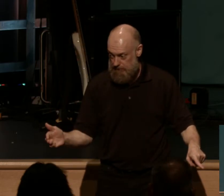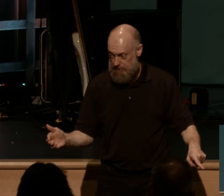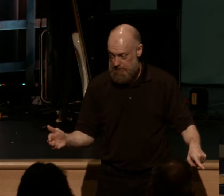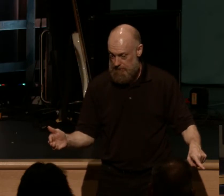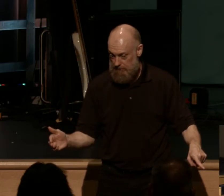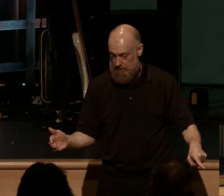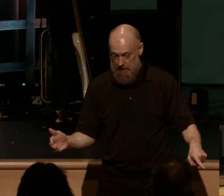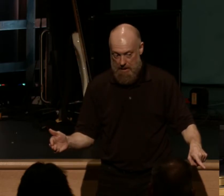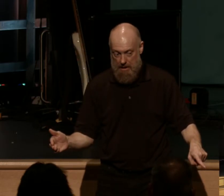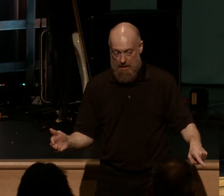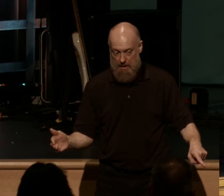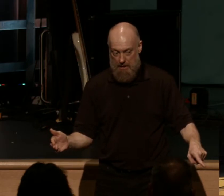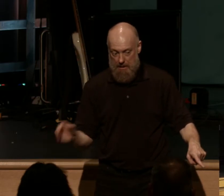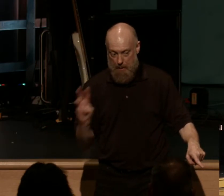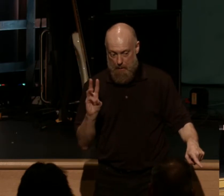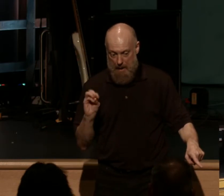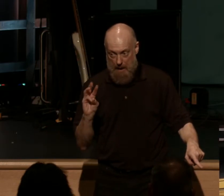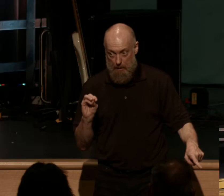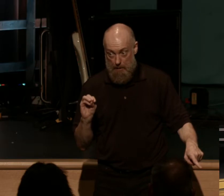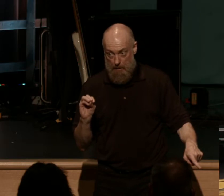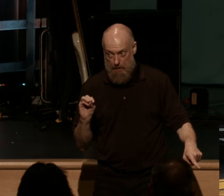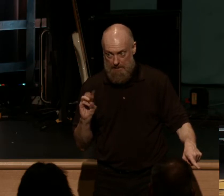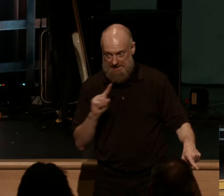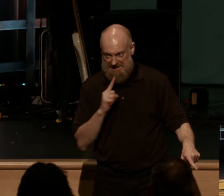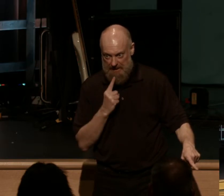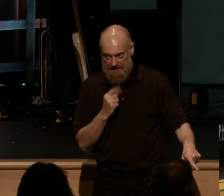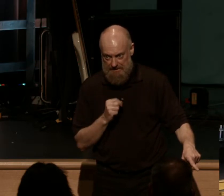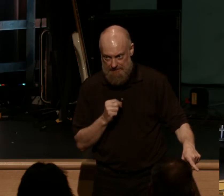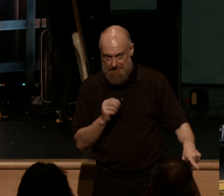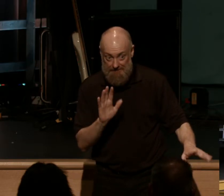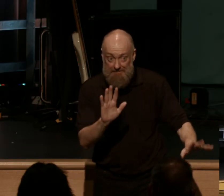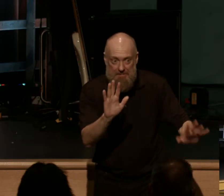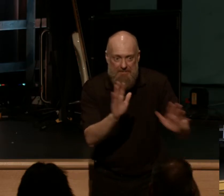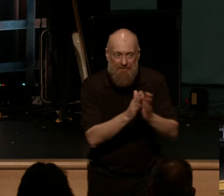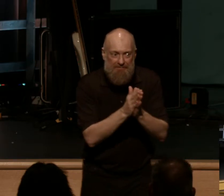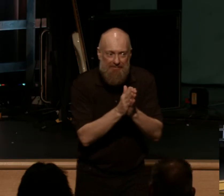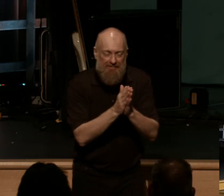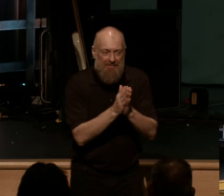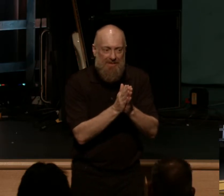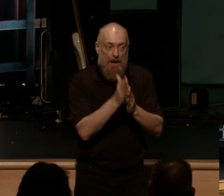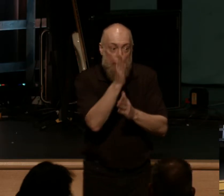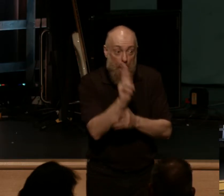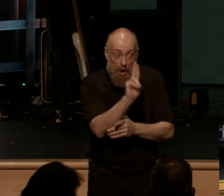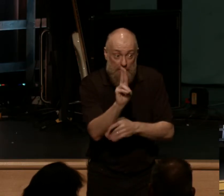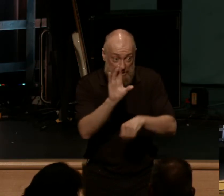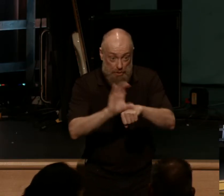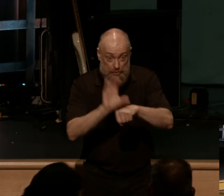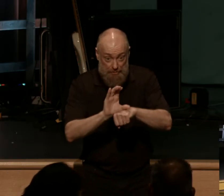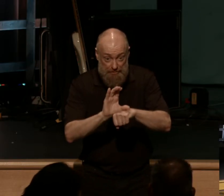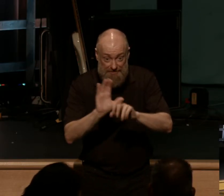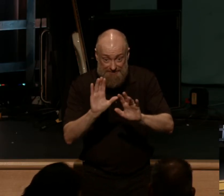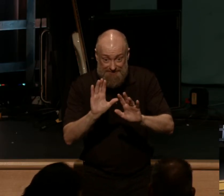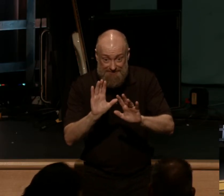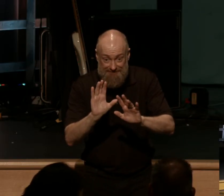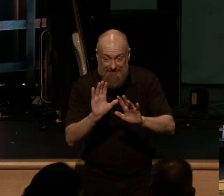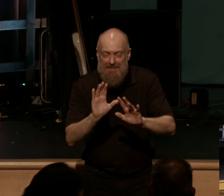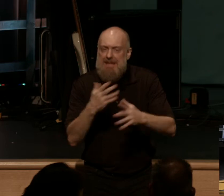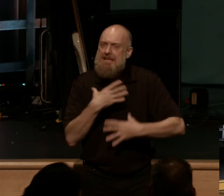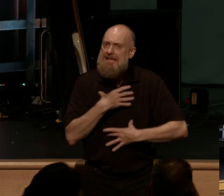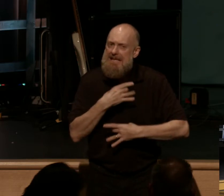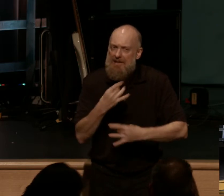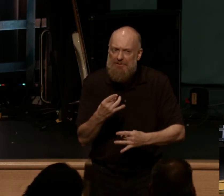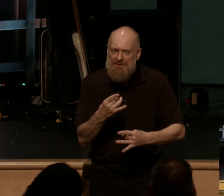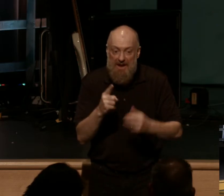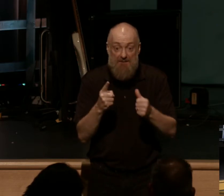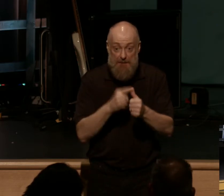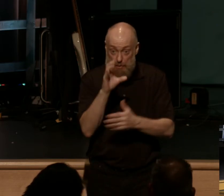serious level, the seriousness and sober-mindedness? And I just got to ask this right now, man. It's just, this is how God views his church too. You know, it's interesting. You think of